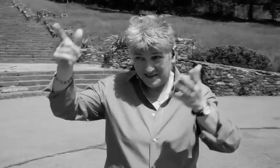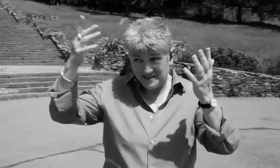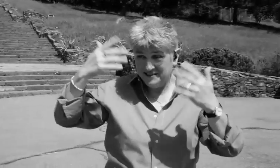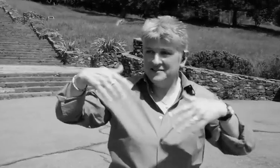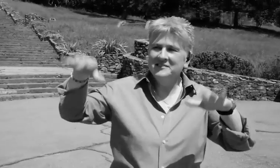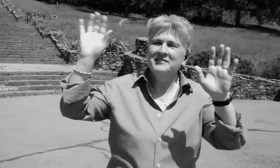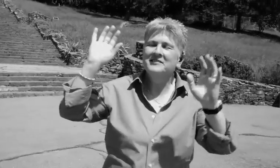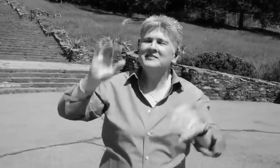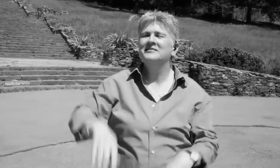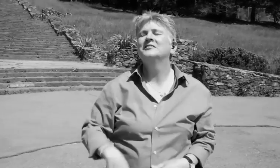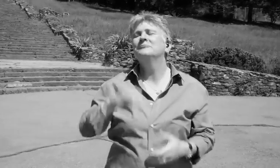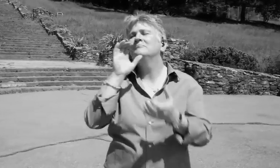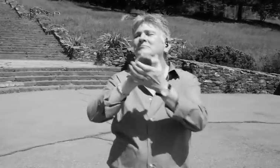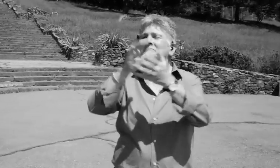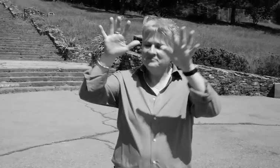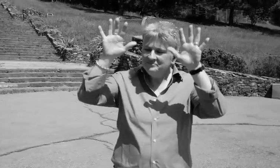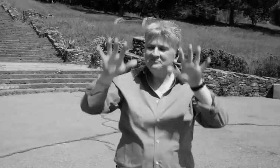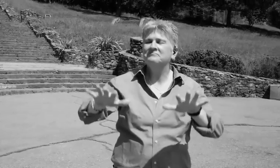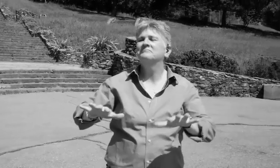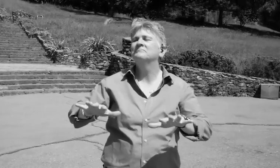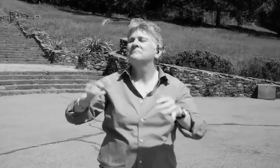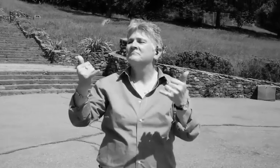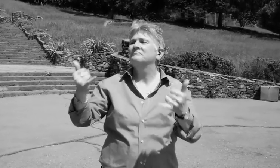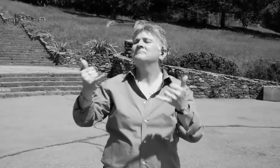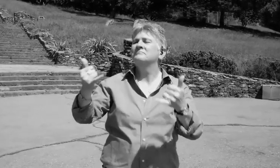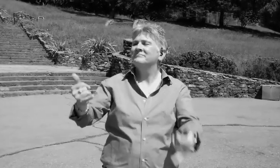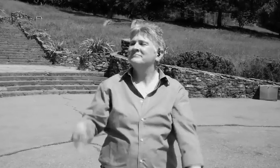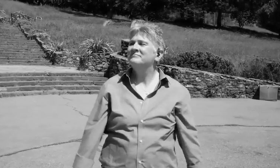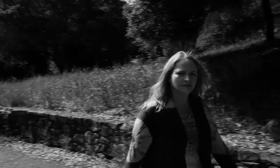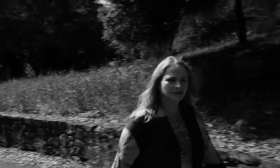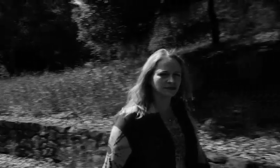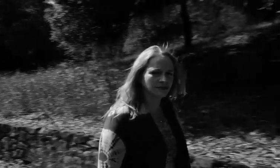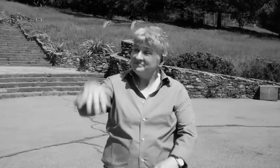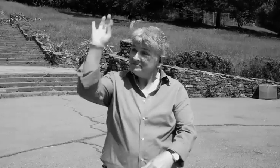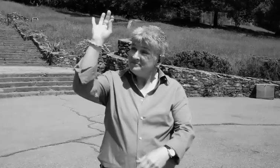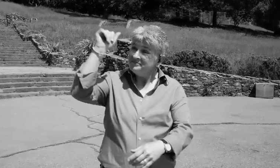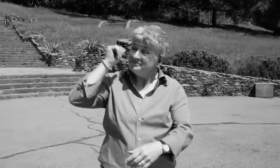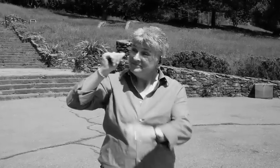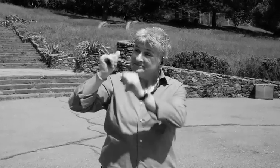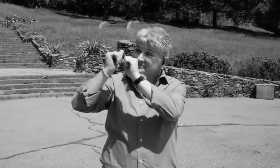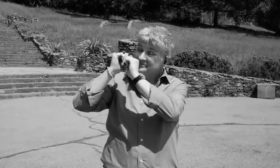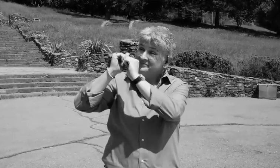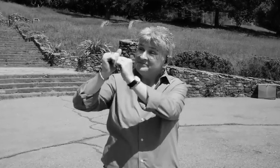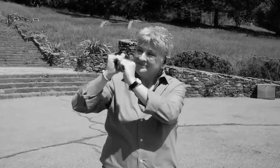heard that you're settled down, that you found a girl